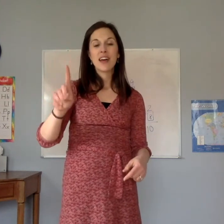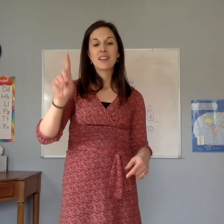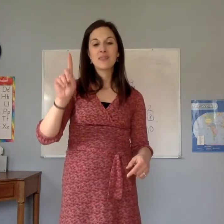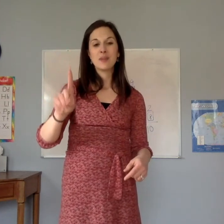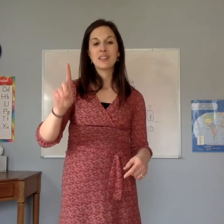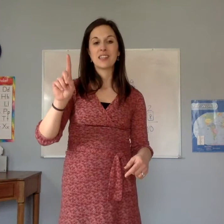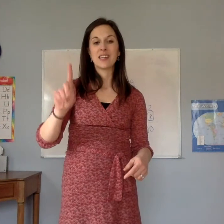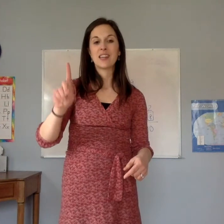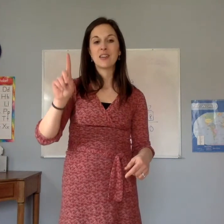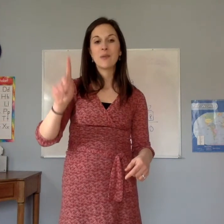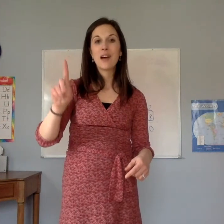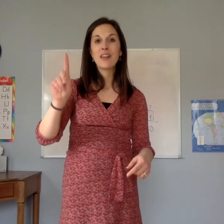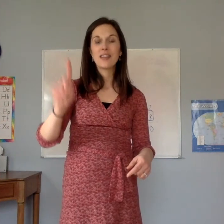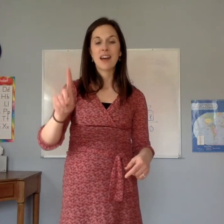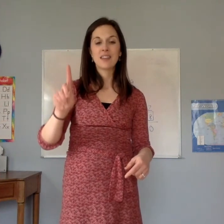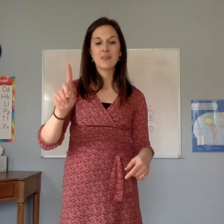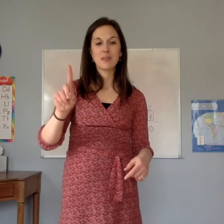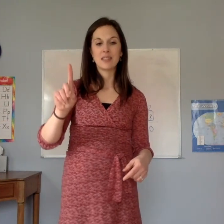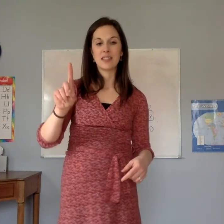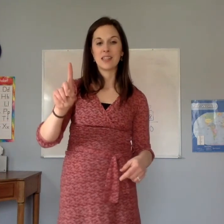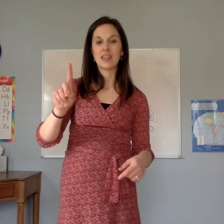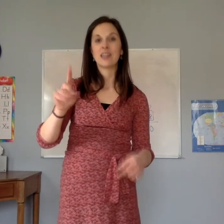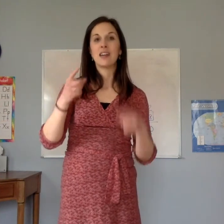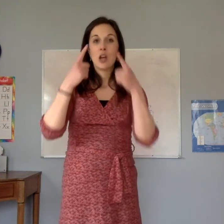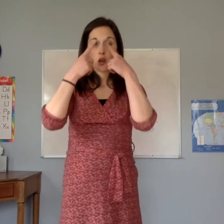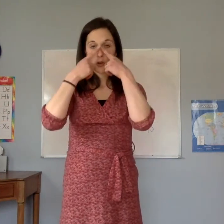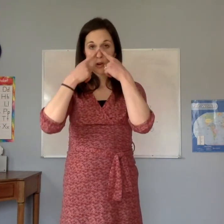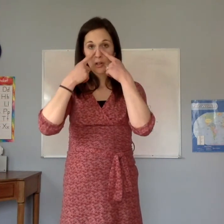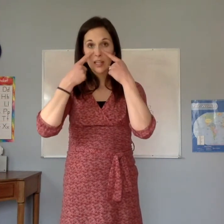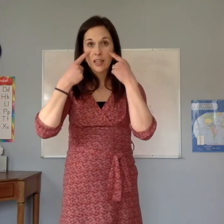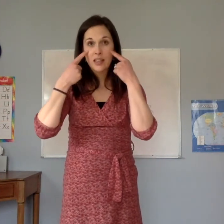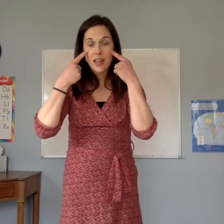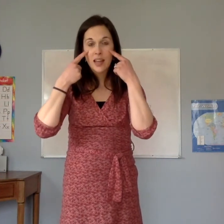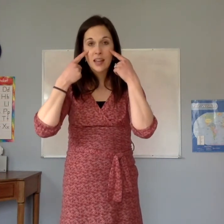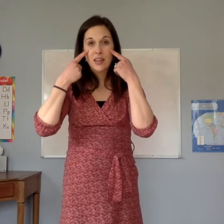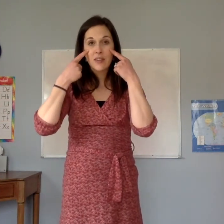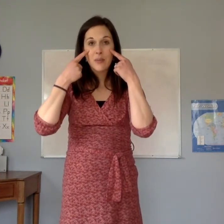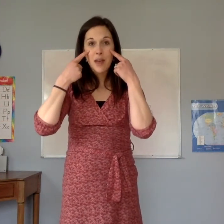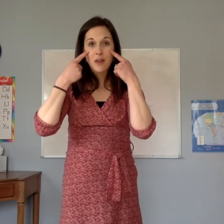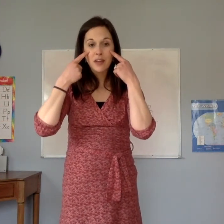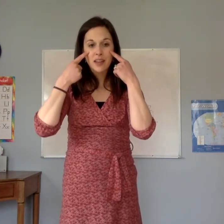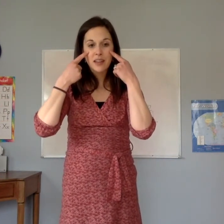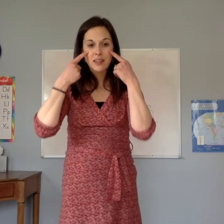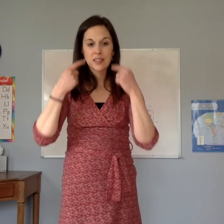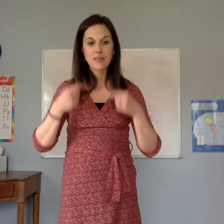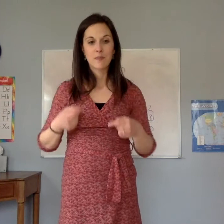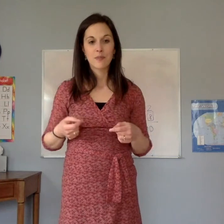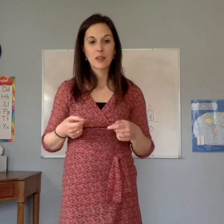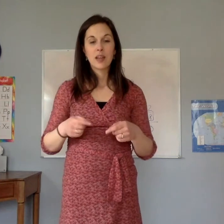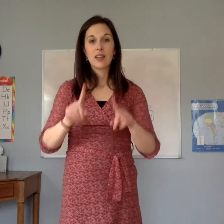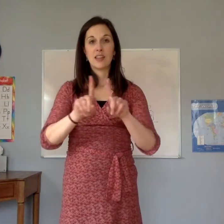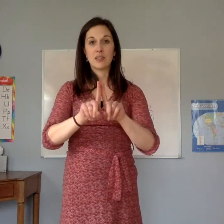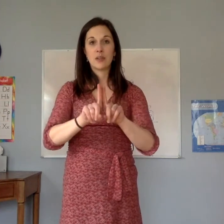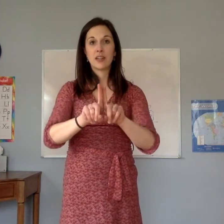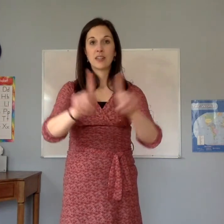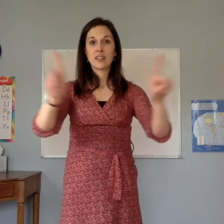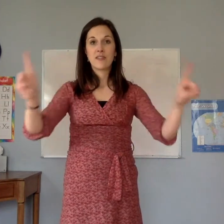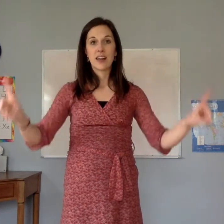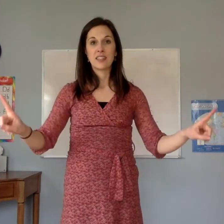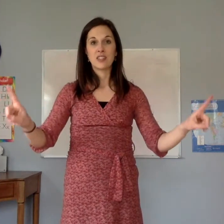1000 BC, 1000 BC, early Native Americans. Israel divides